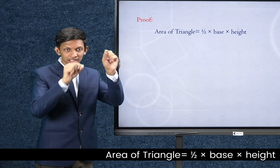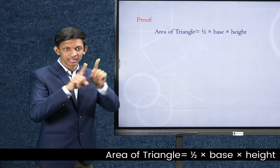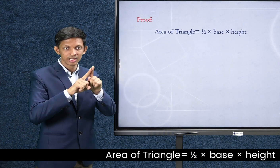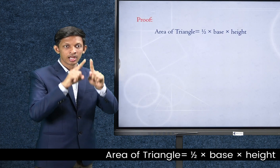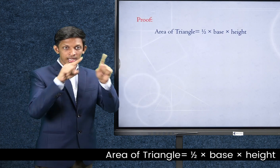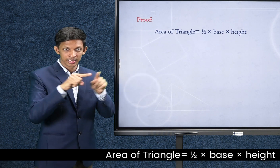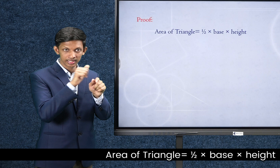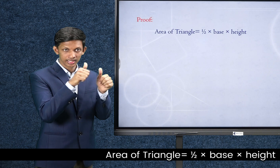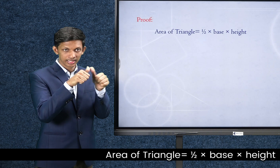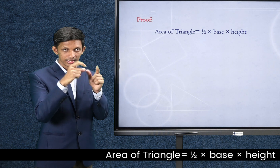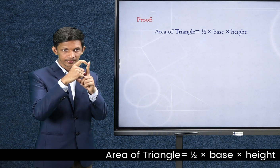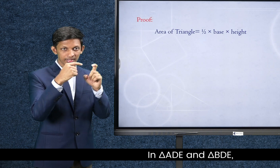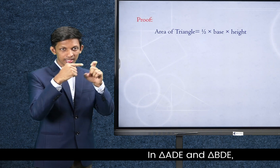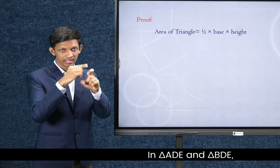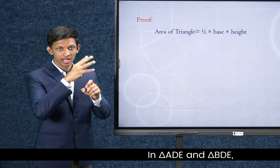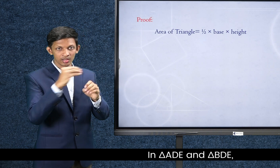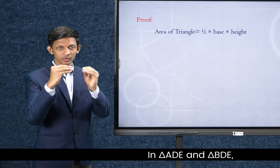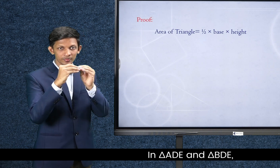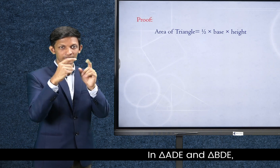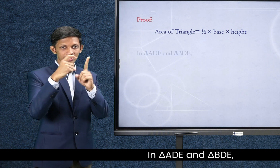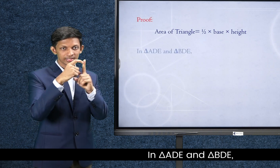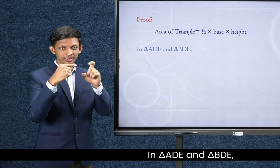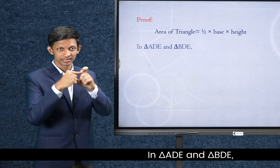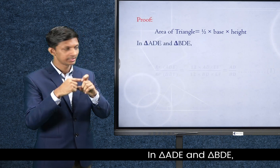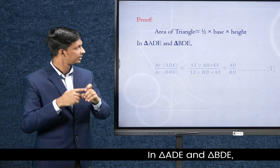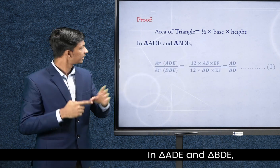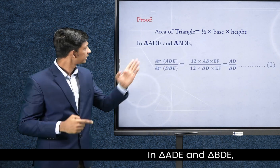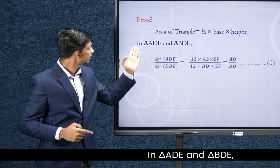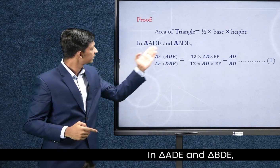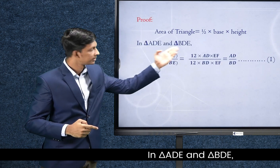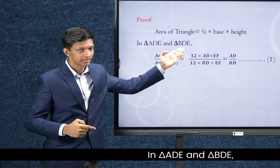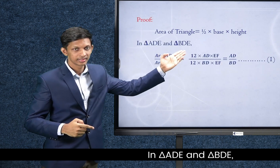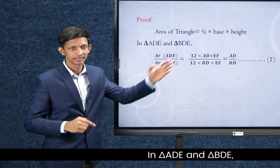height. In triangle ADE and triangle BDE,